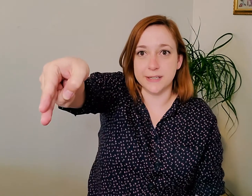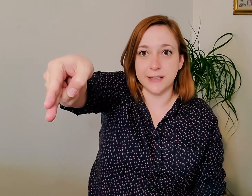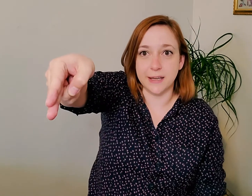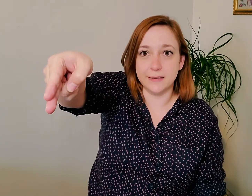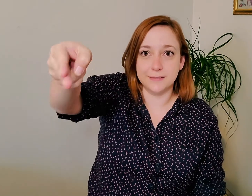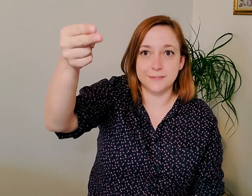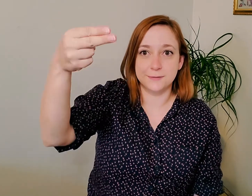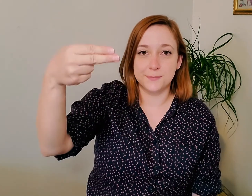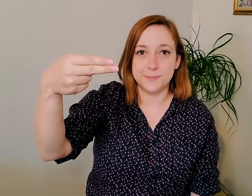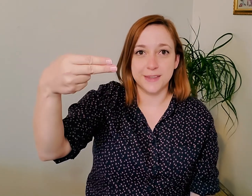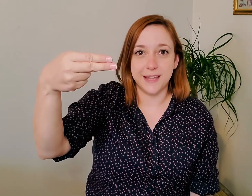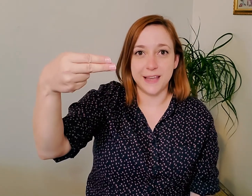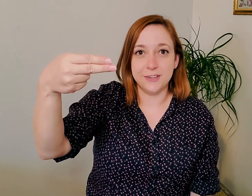that. H,